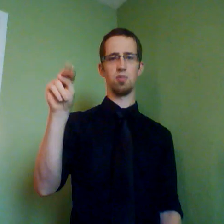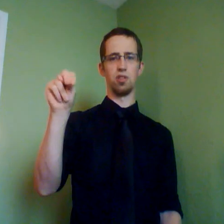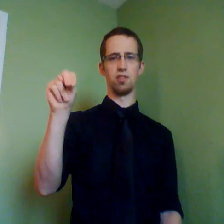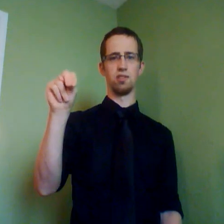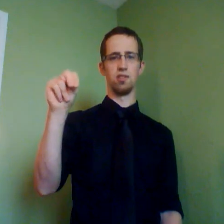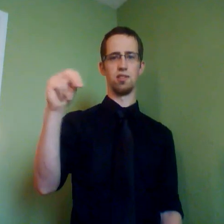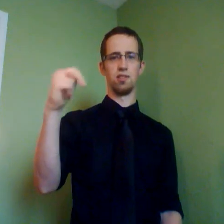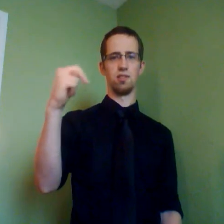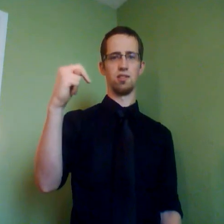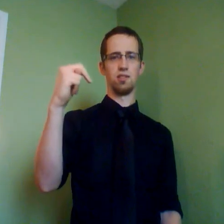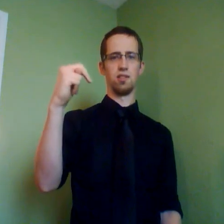similar,